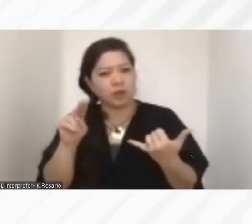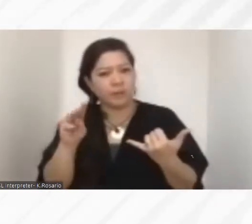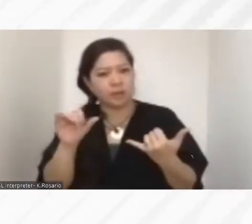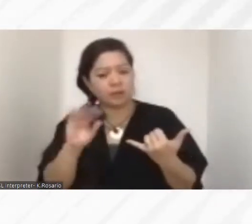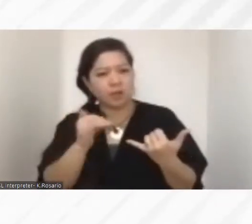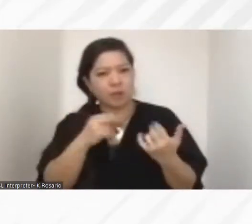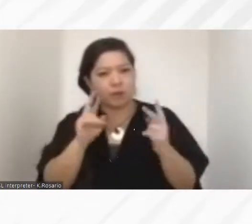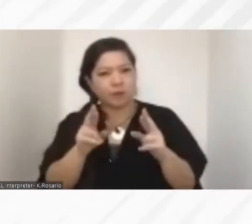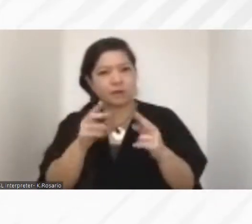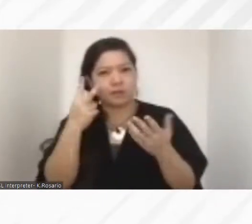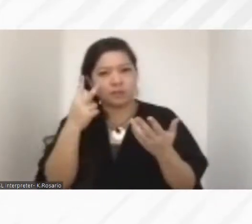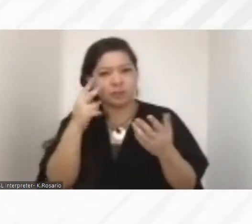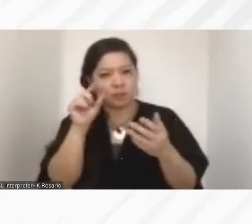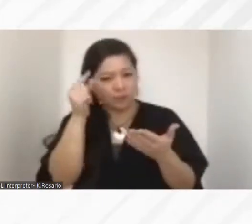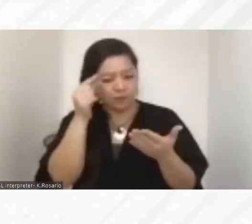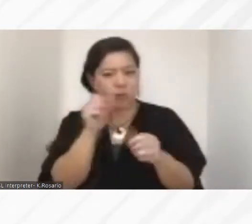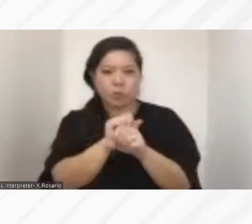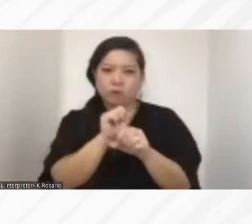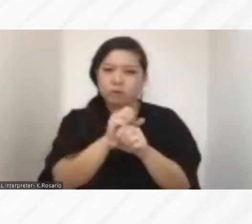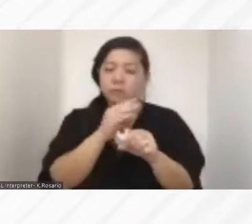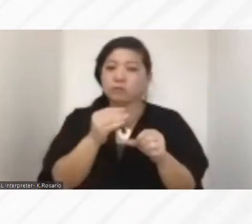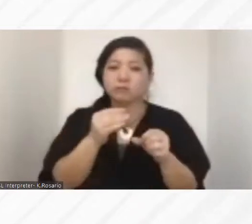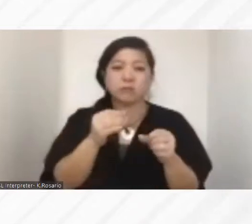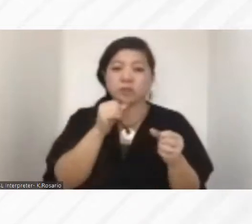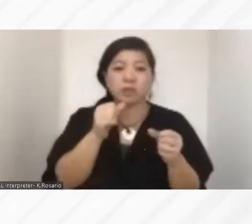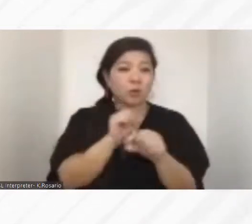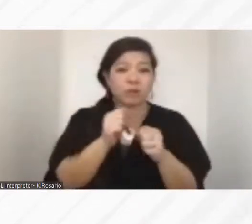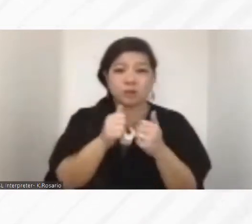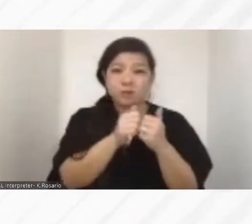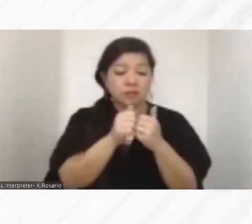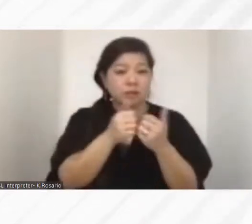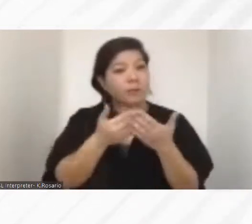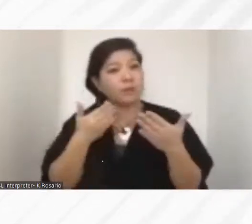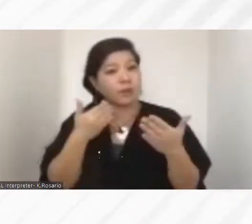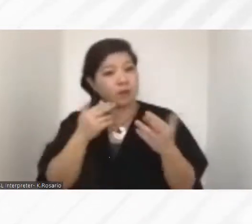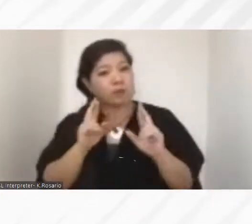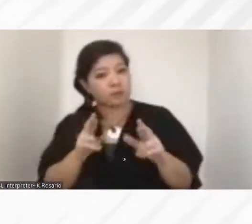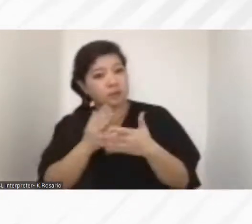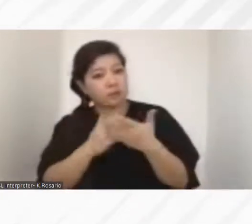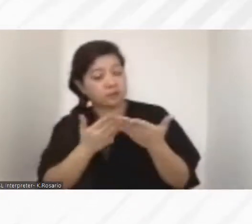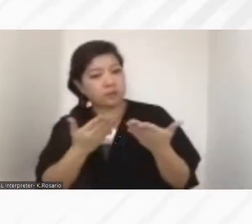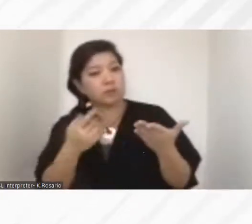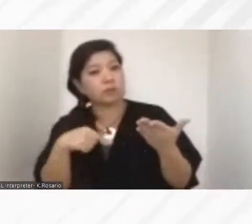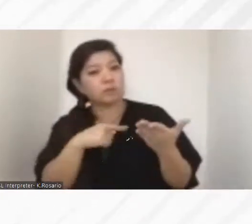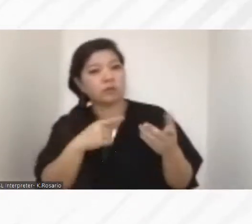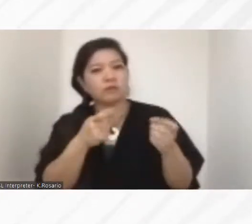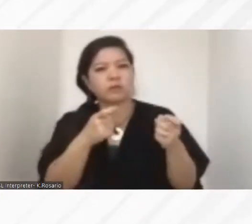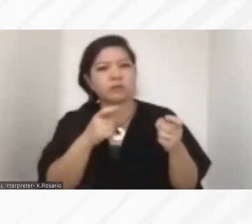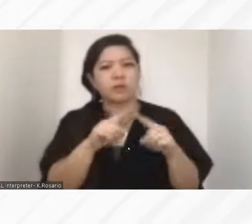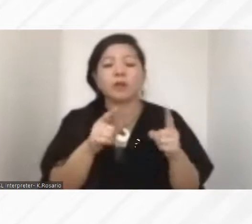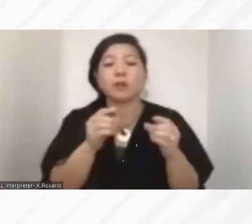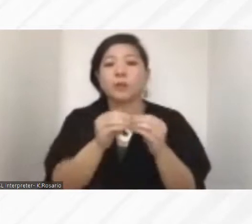development of working groups that perhaps did not work together in prior response efforts. More recently,